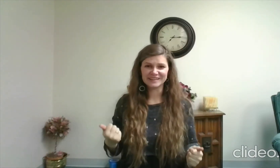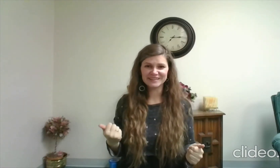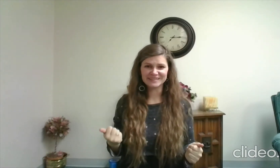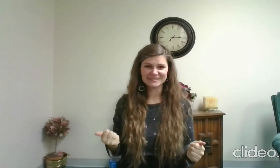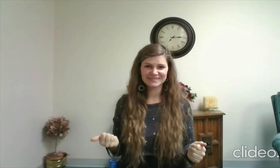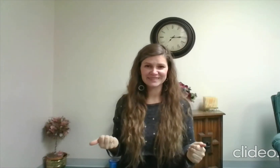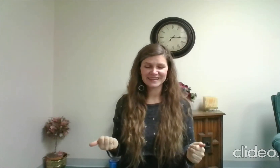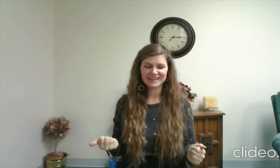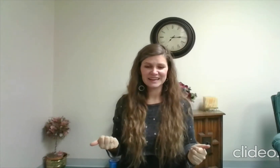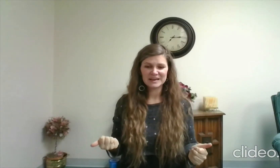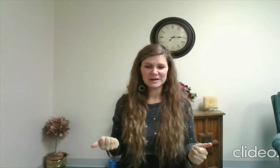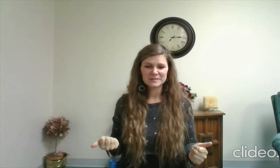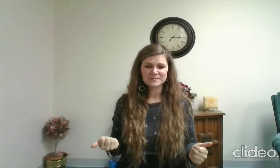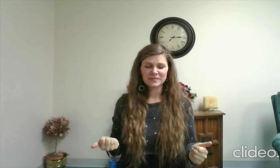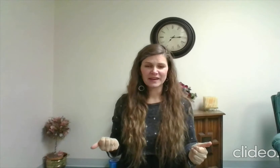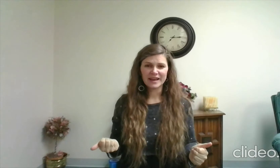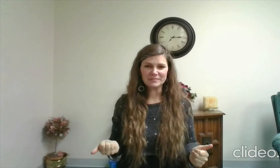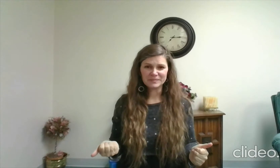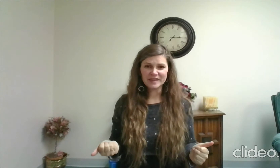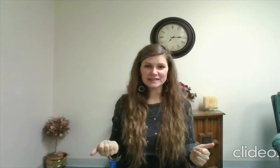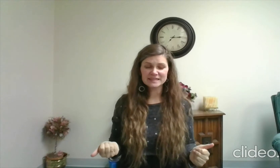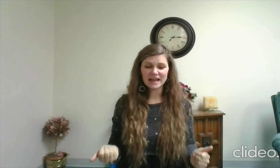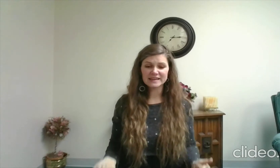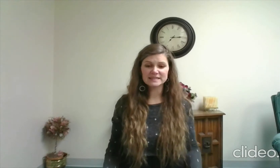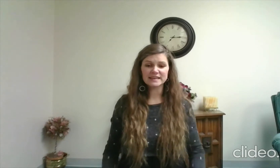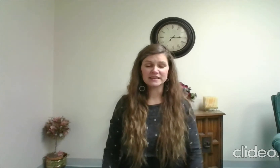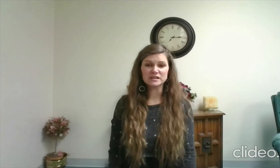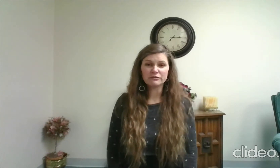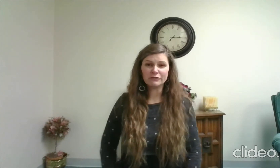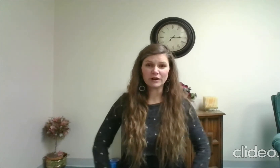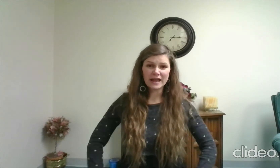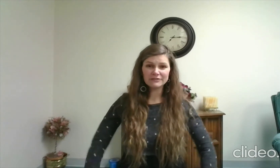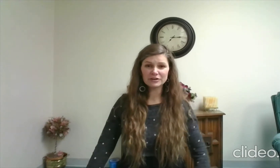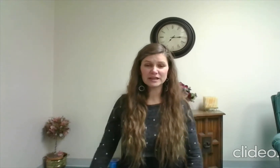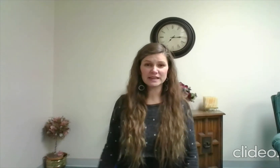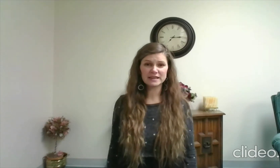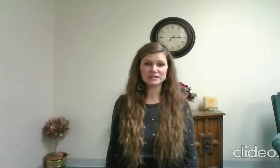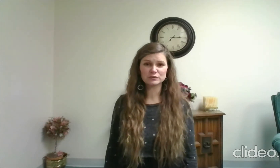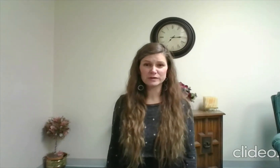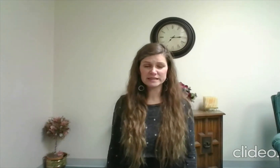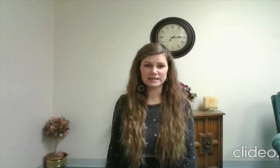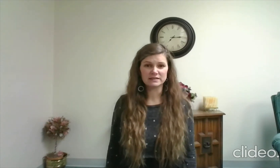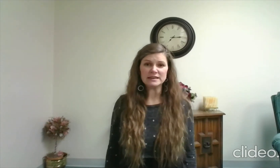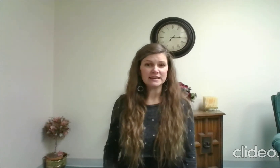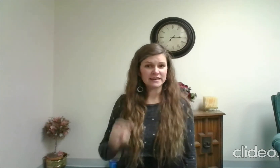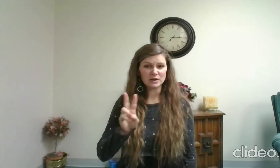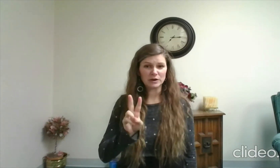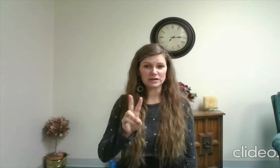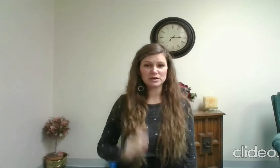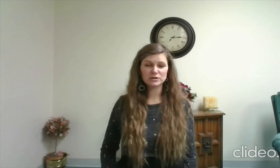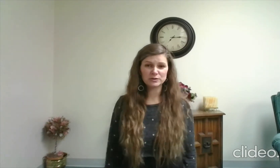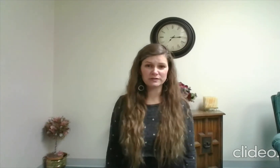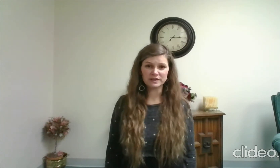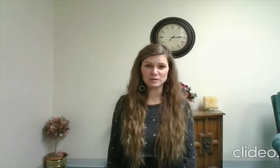good. Okay, next line says, forever he is risen. Again, we already know two of these